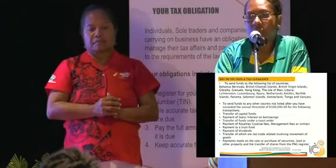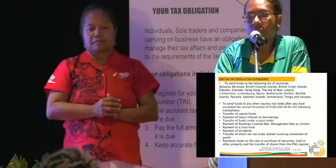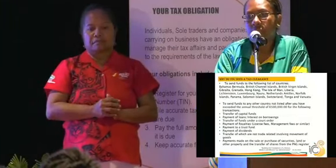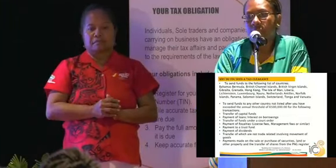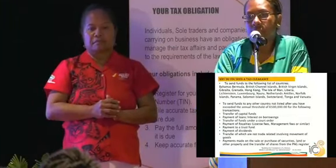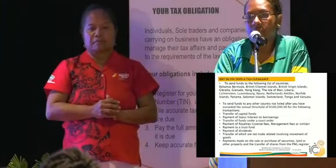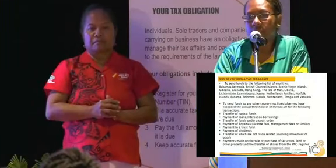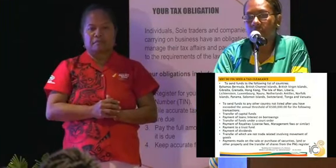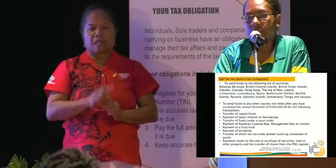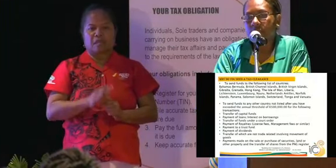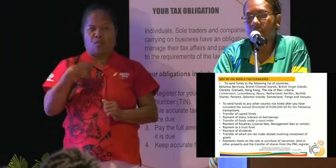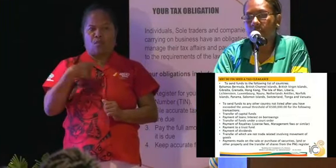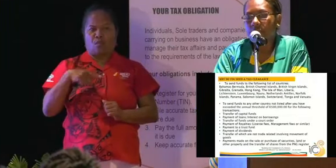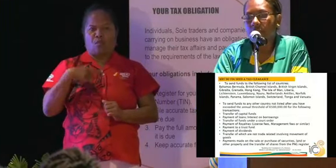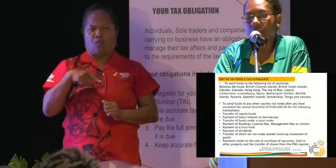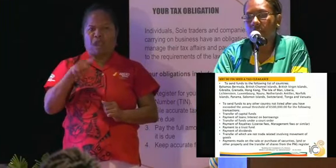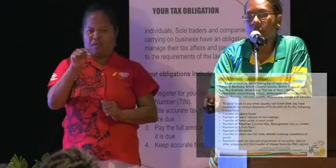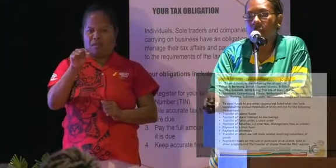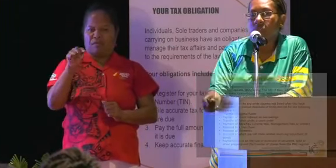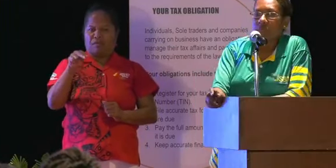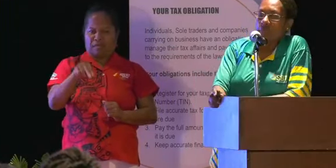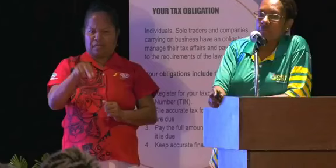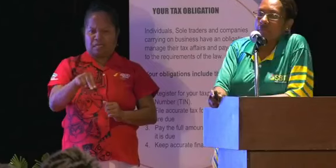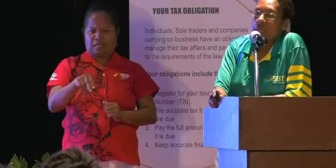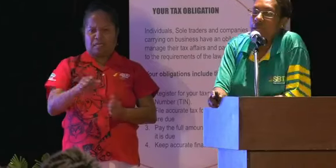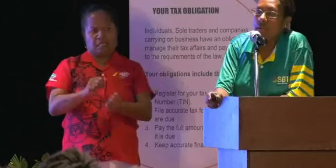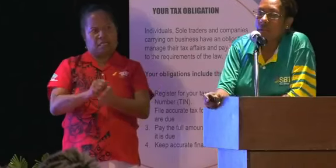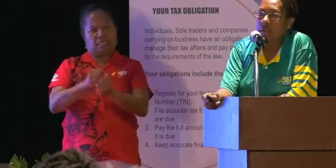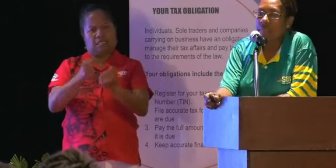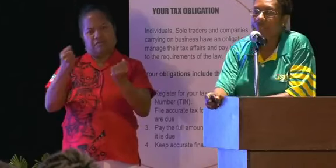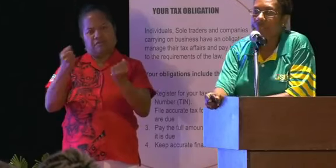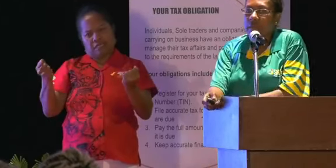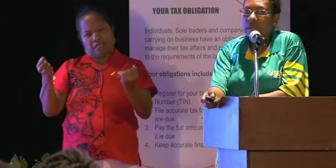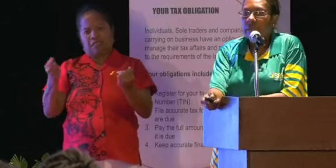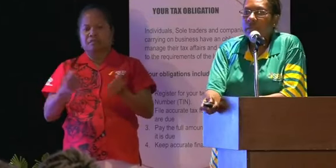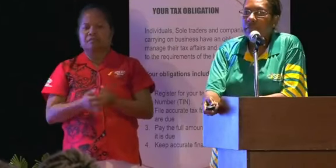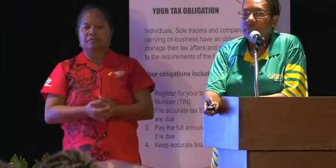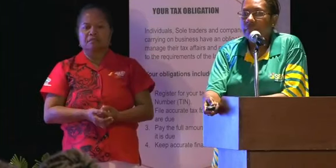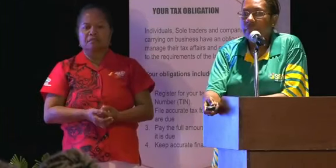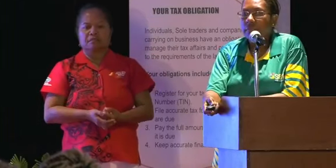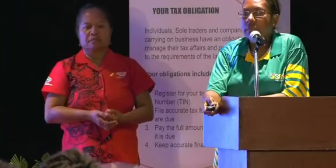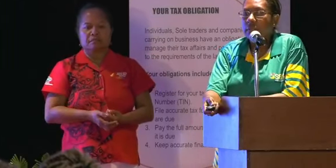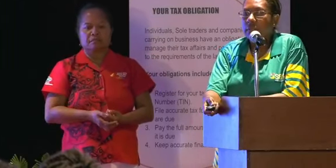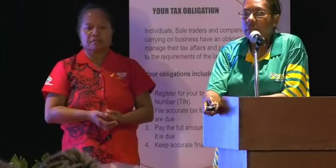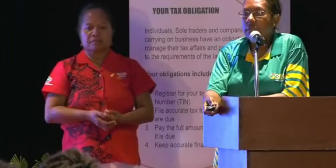Why do you need a tax clearance certificate? So